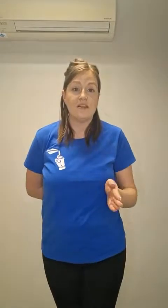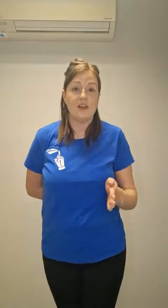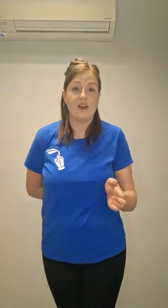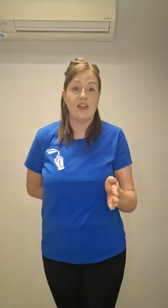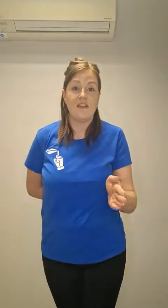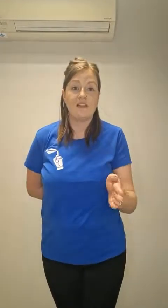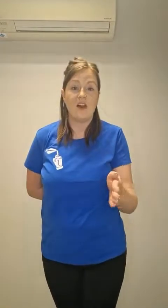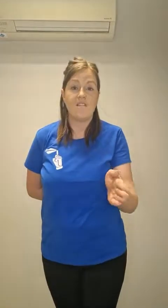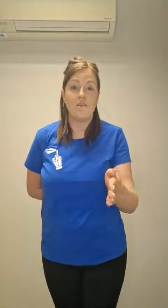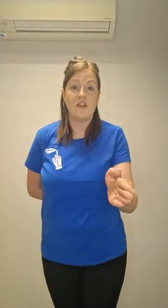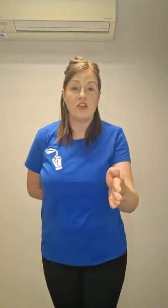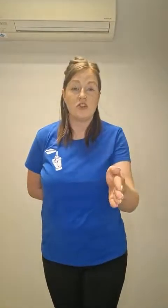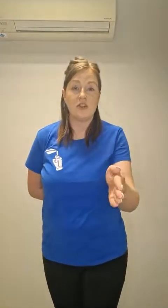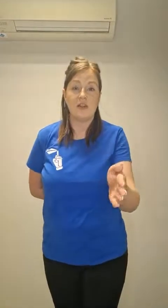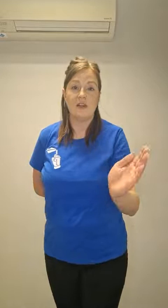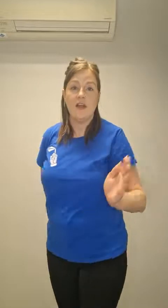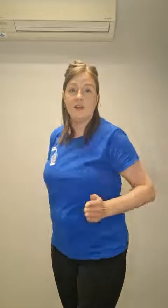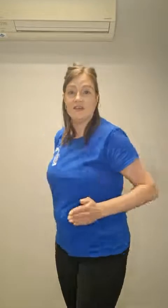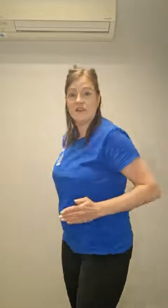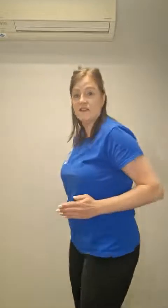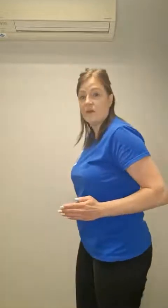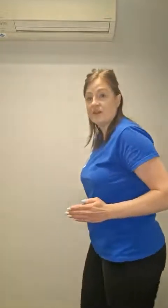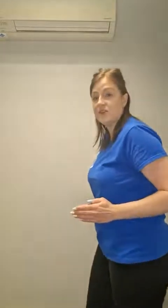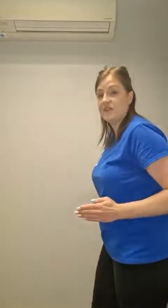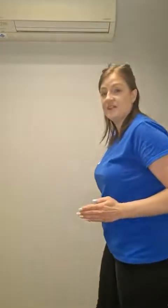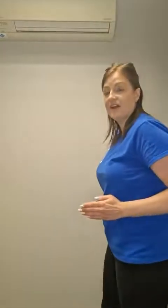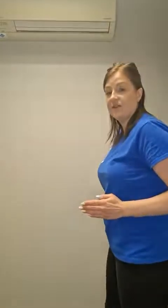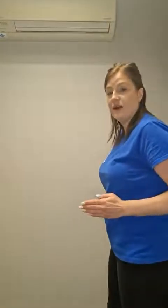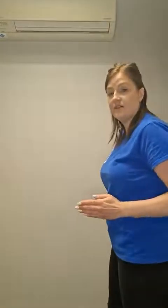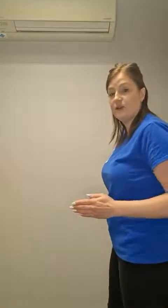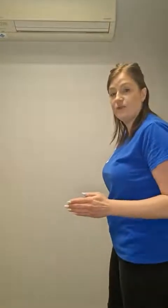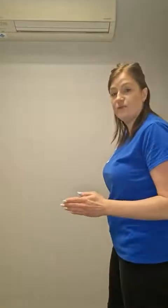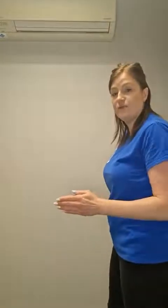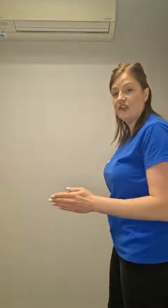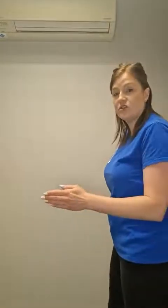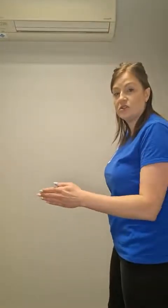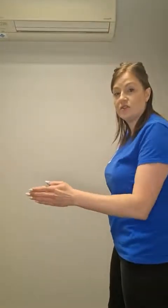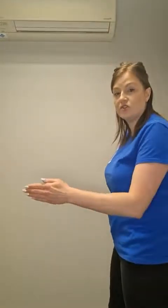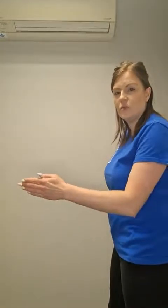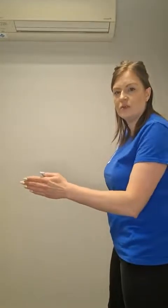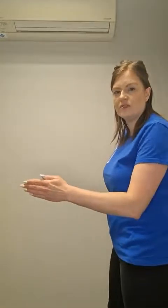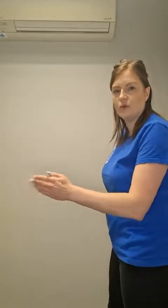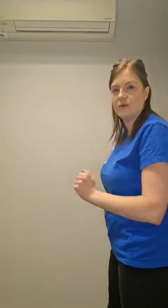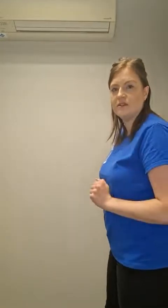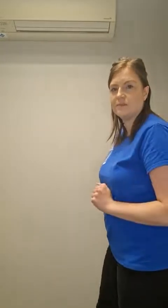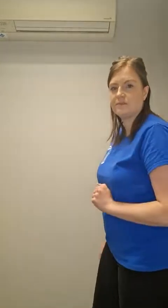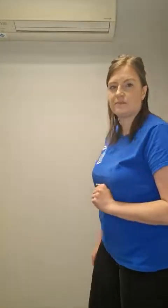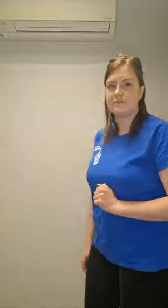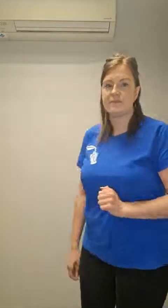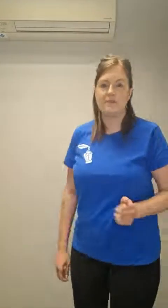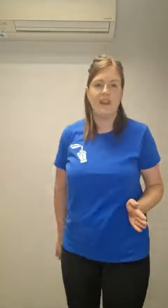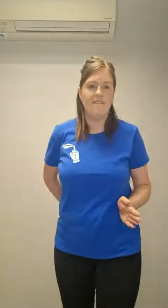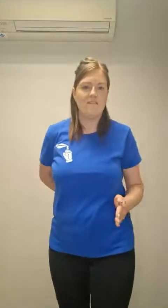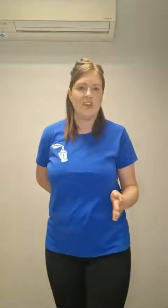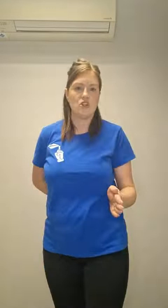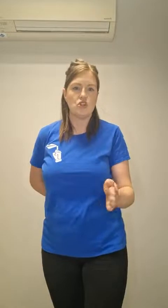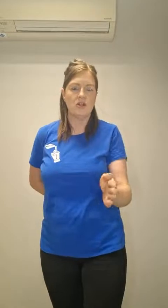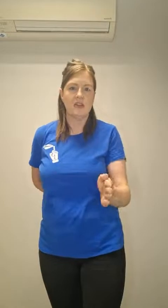like in the sign for fish. I'll turn sideways so you can see that as well. So fish, just wiggles forward. Fish.